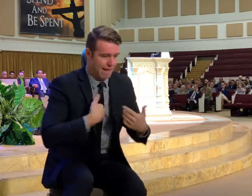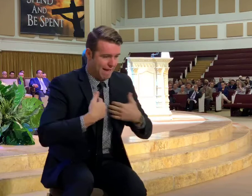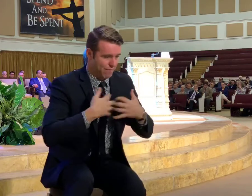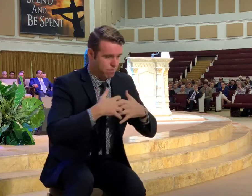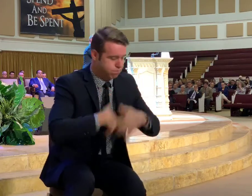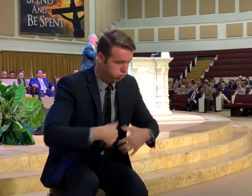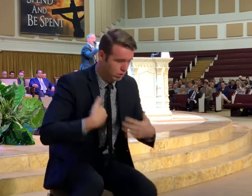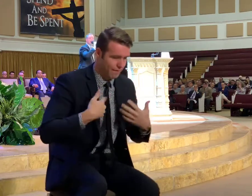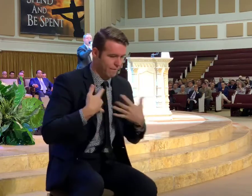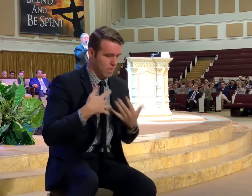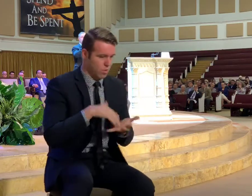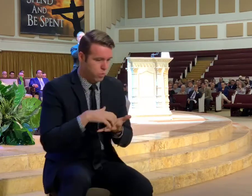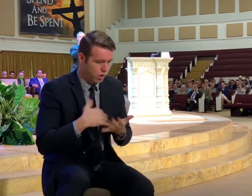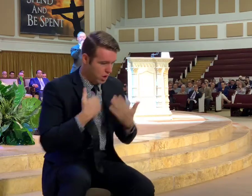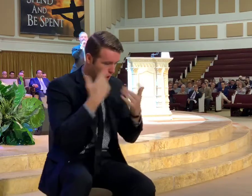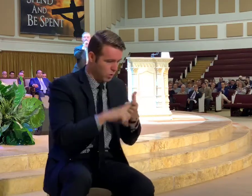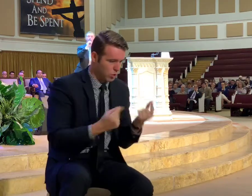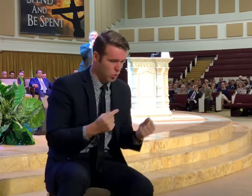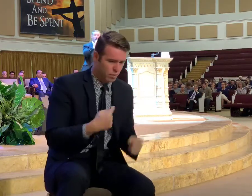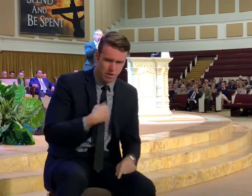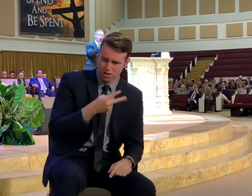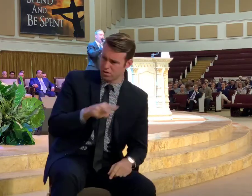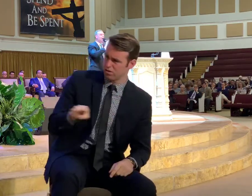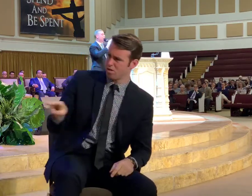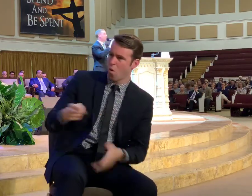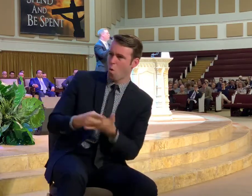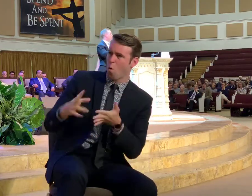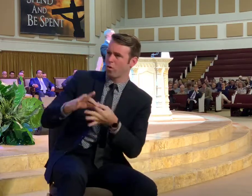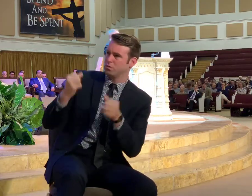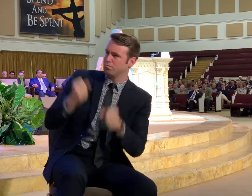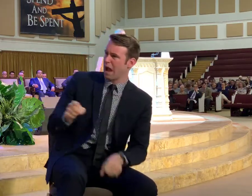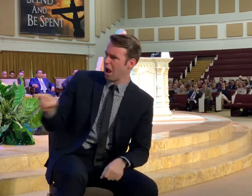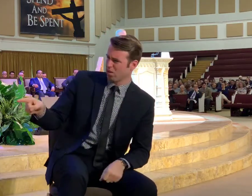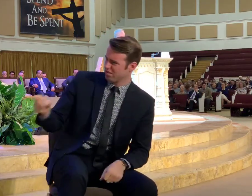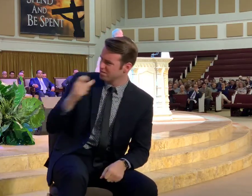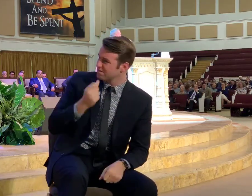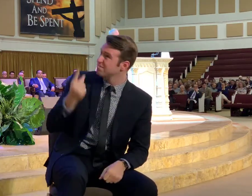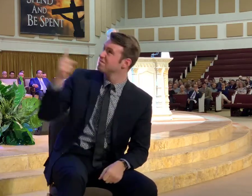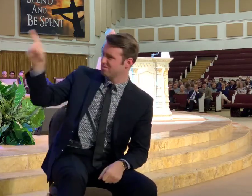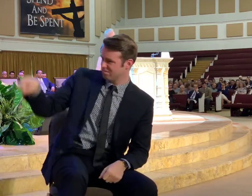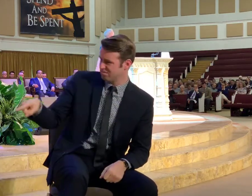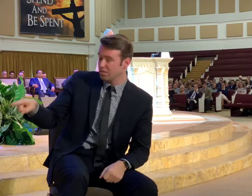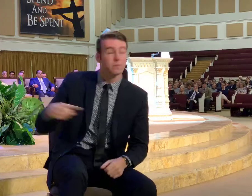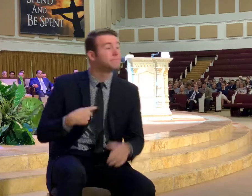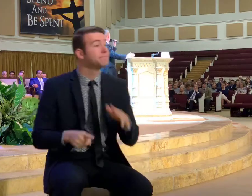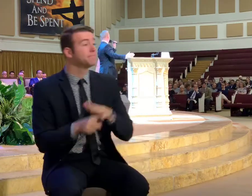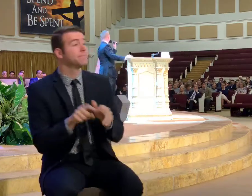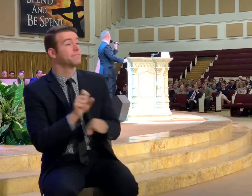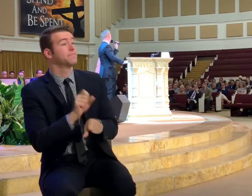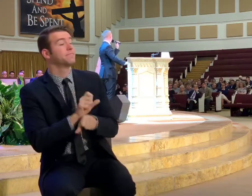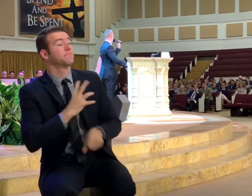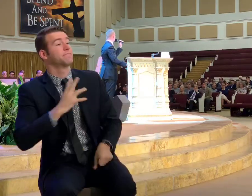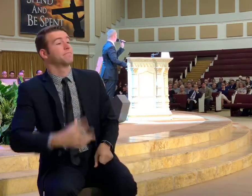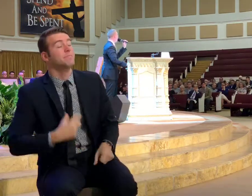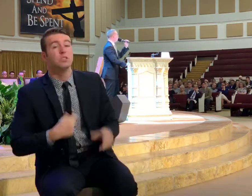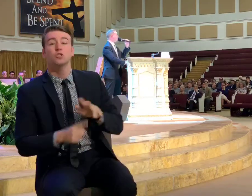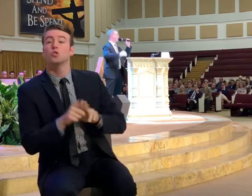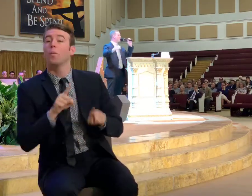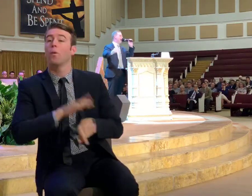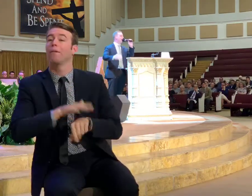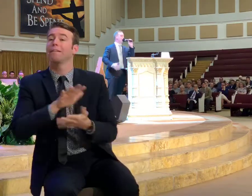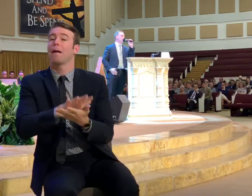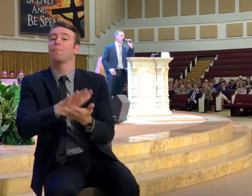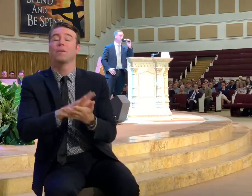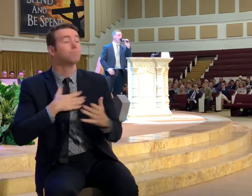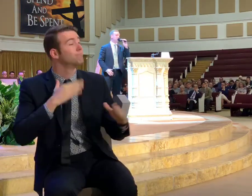know what's going on, and yet through the power of the Holy Ghost, they don't understand it. But you show up to work and you show up to your campus with